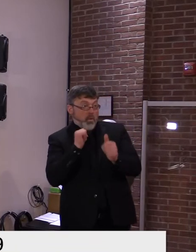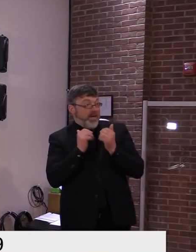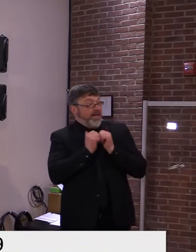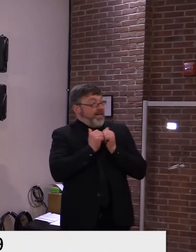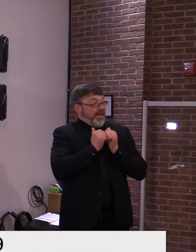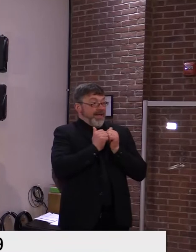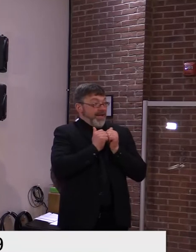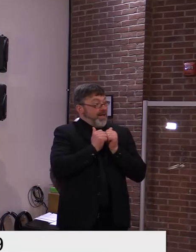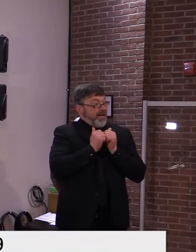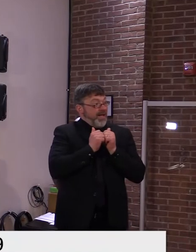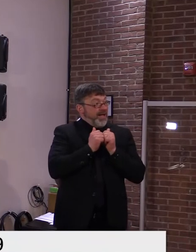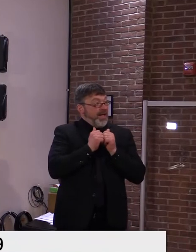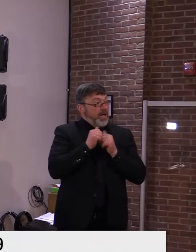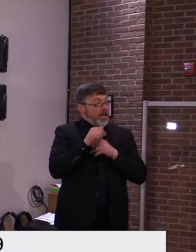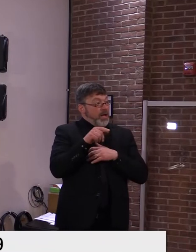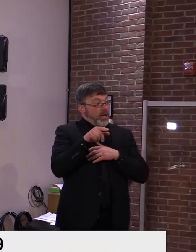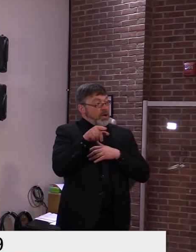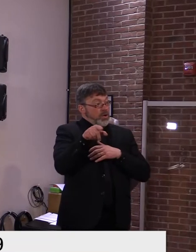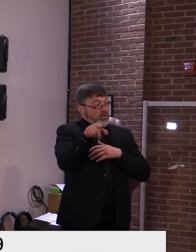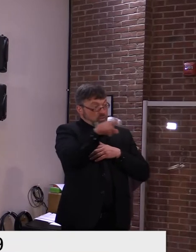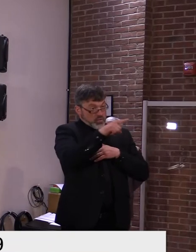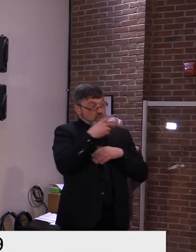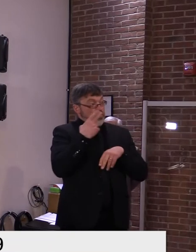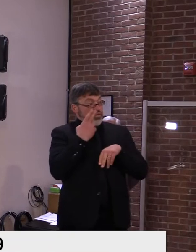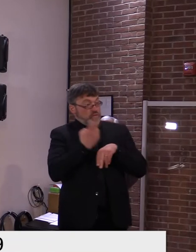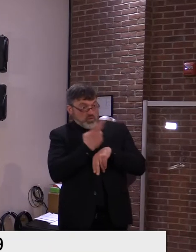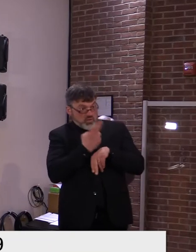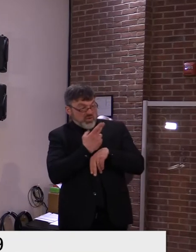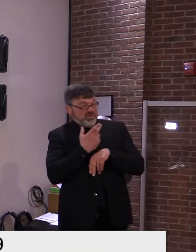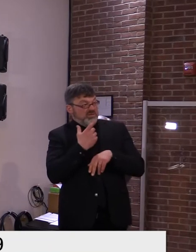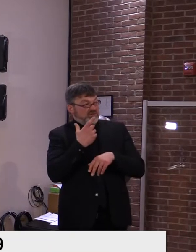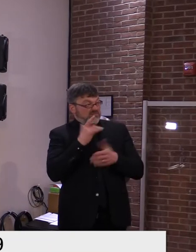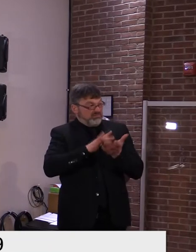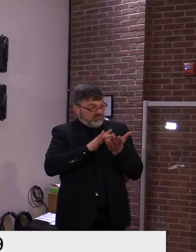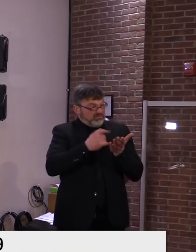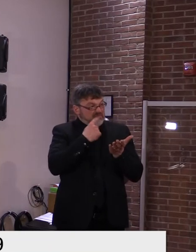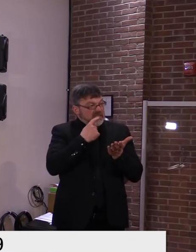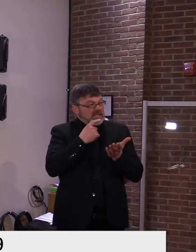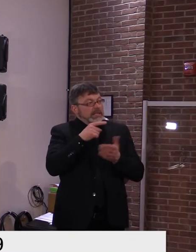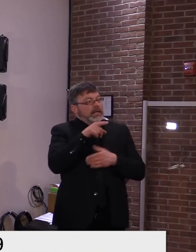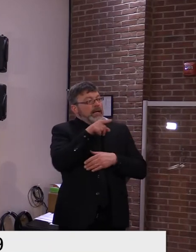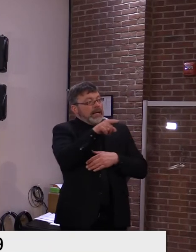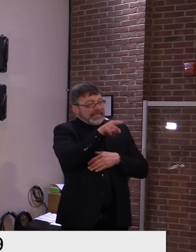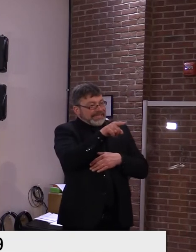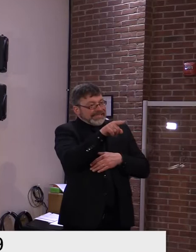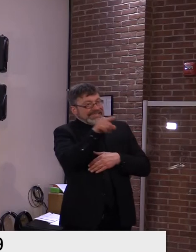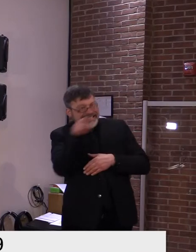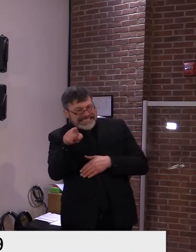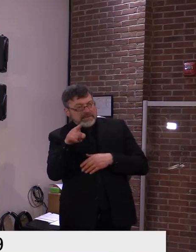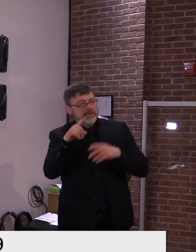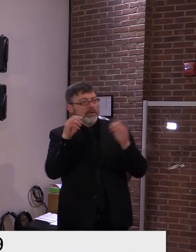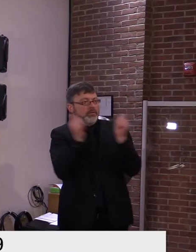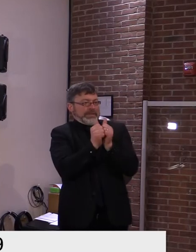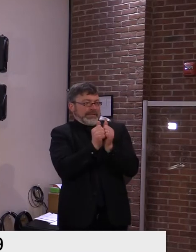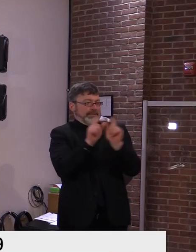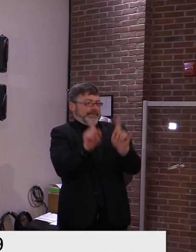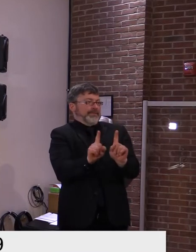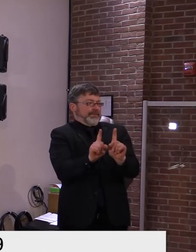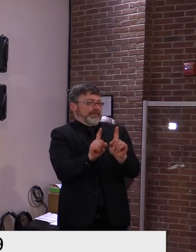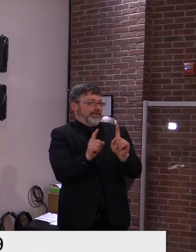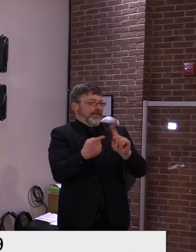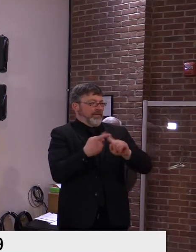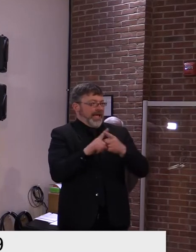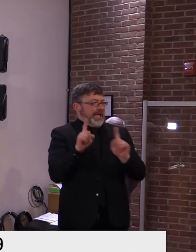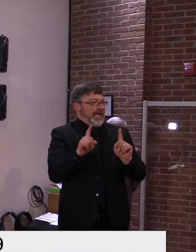intravenous drugs, is to use those with friends and to have somebody available to them to, if you will, rescue